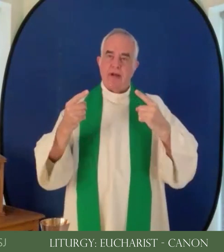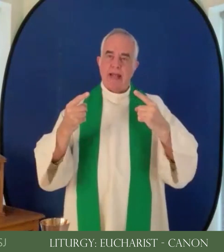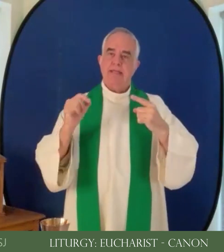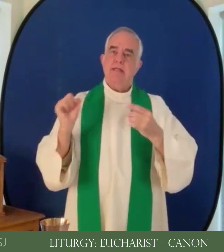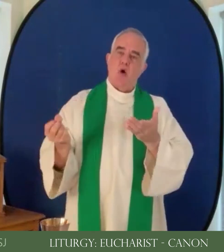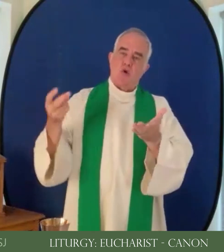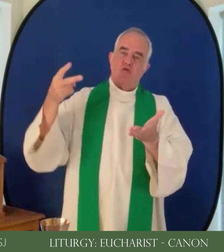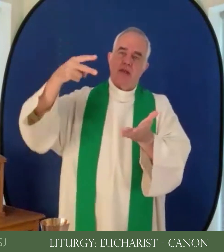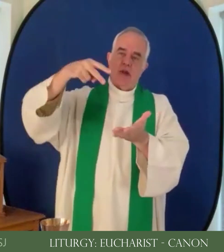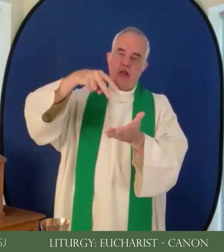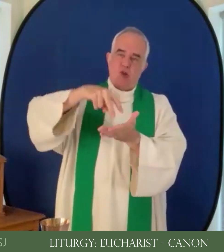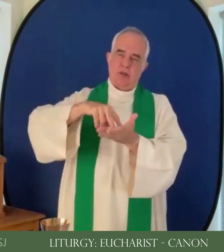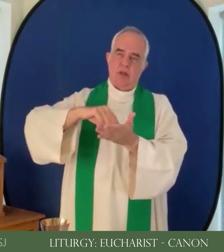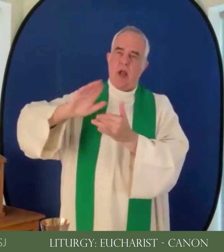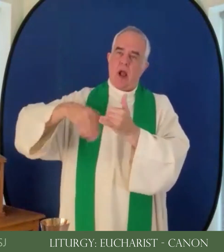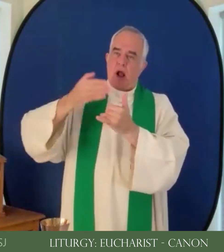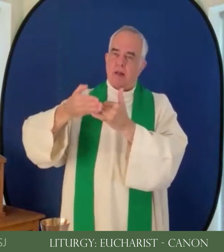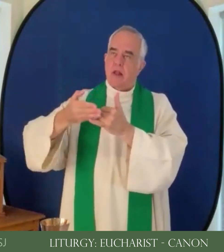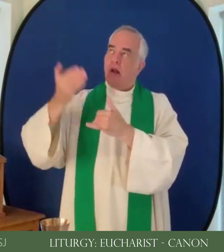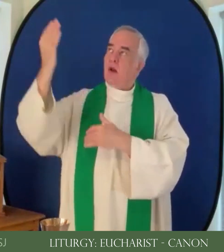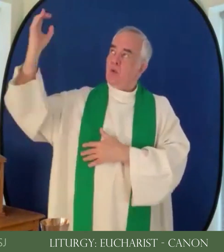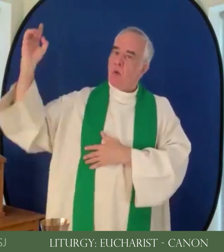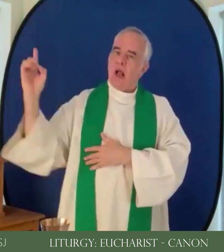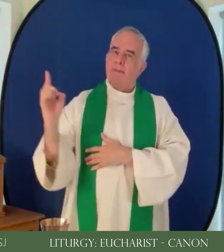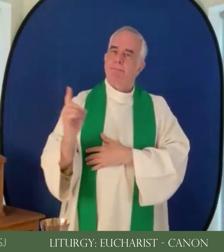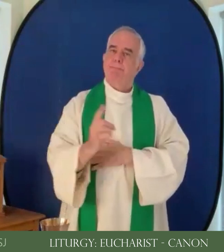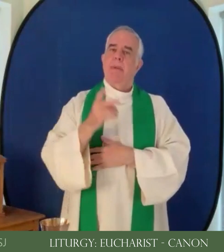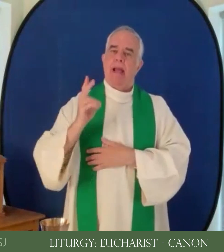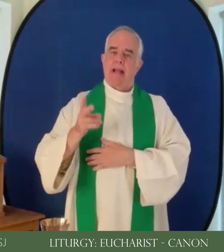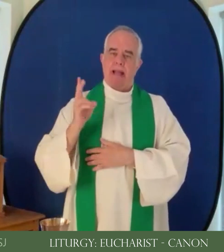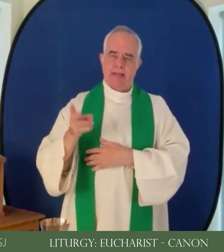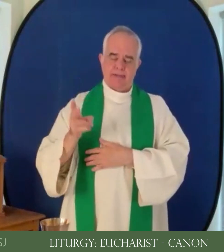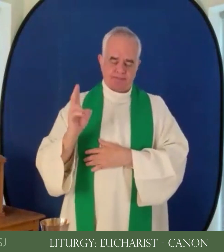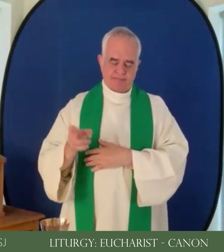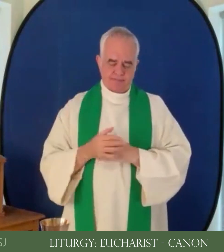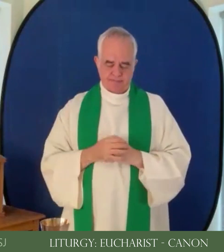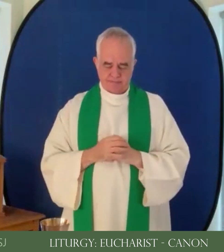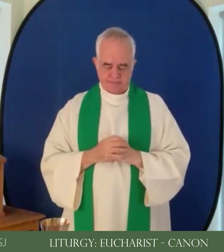confess your resurrection until you come again.